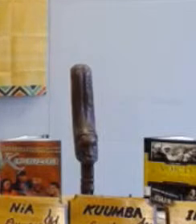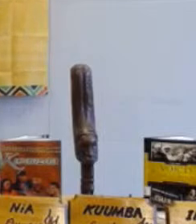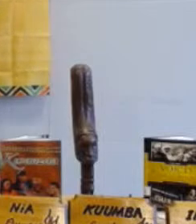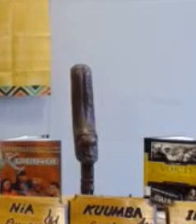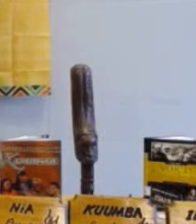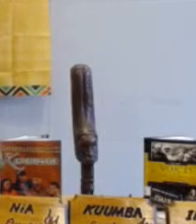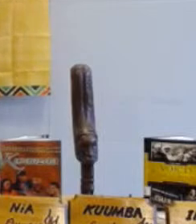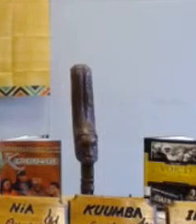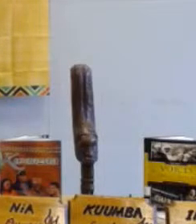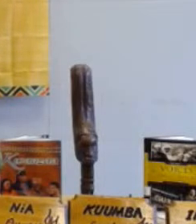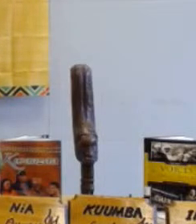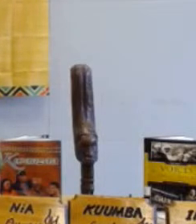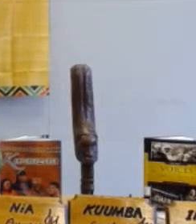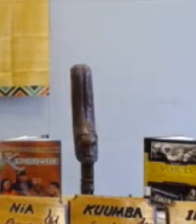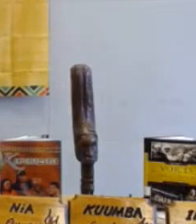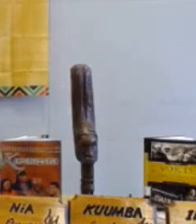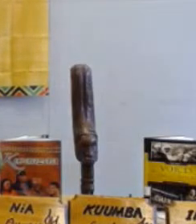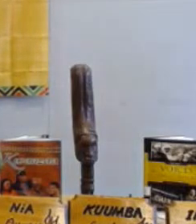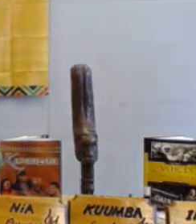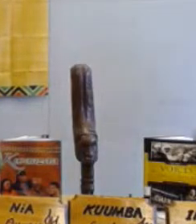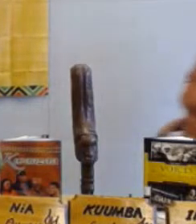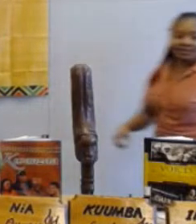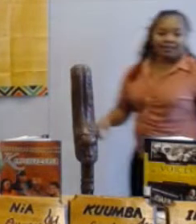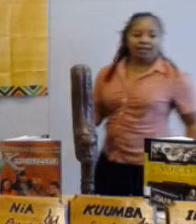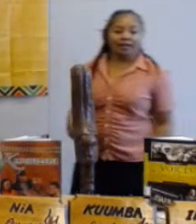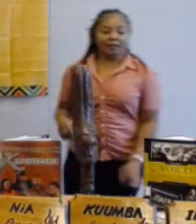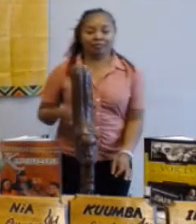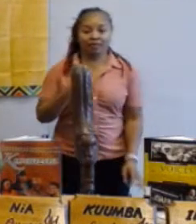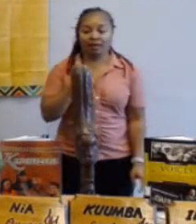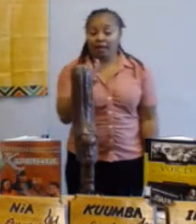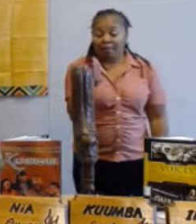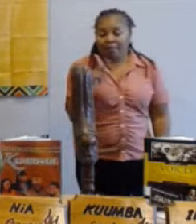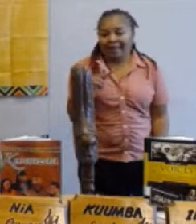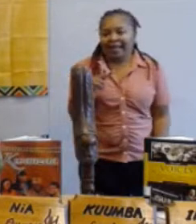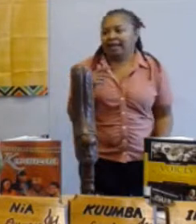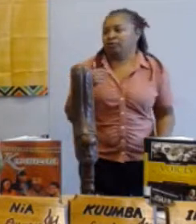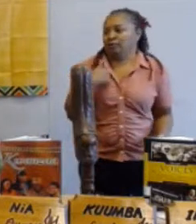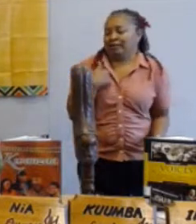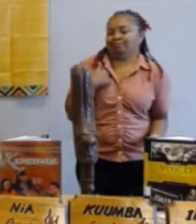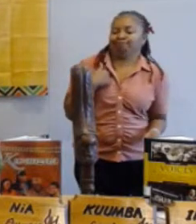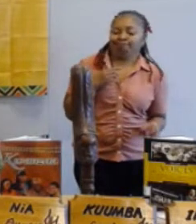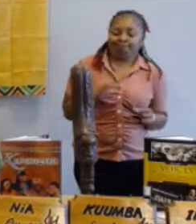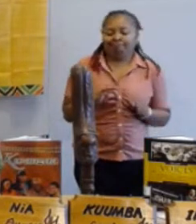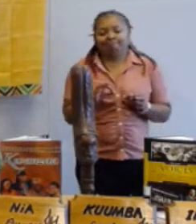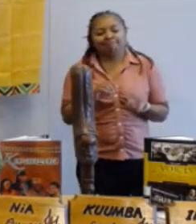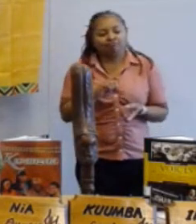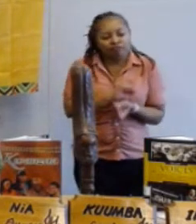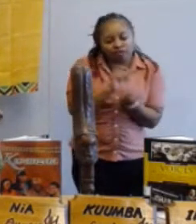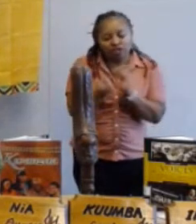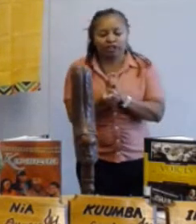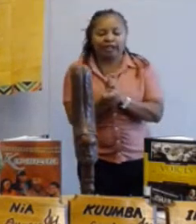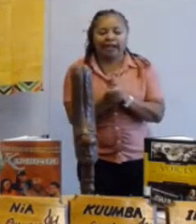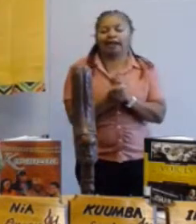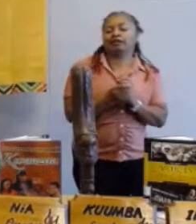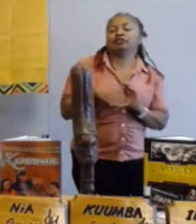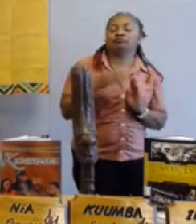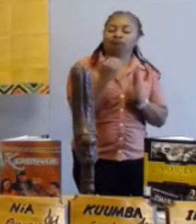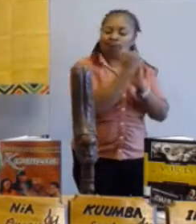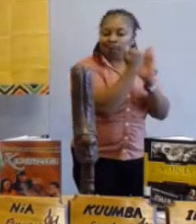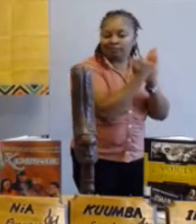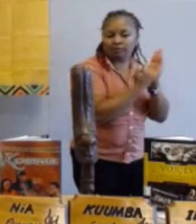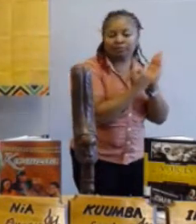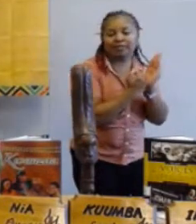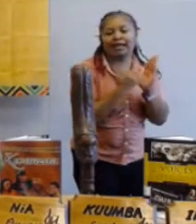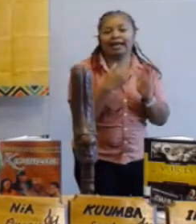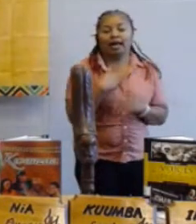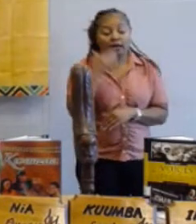Okay, I'm back. And I'm back because we've had a slight shift in programming because of the way